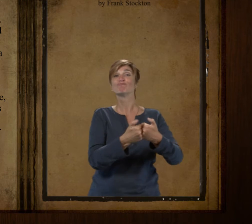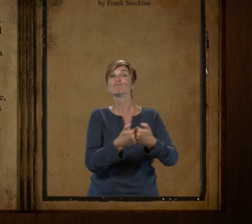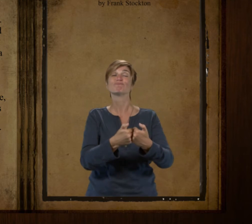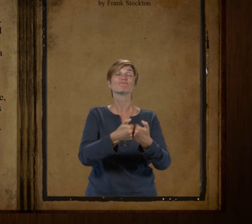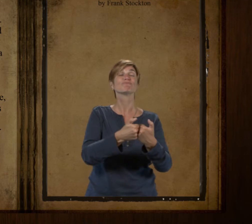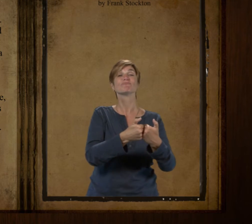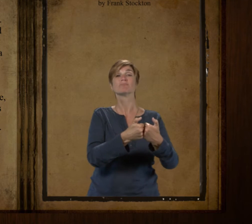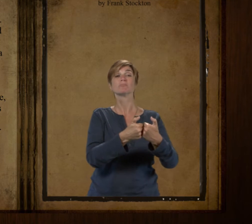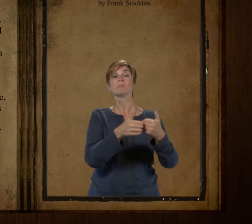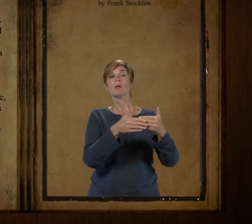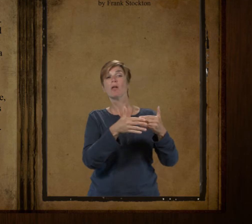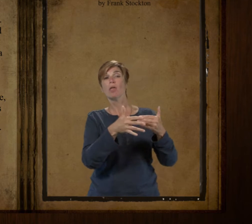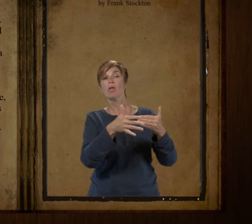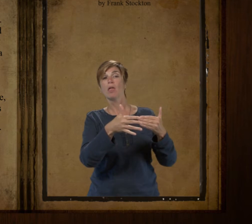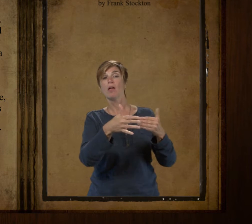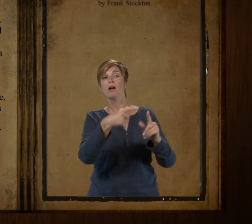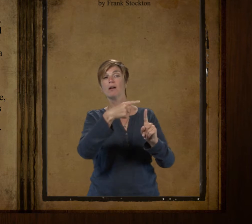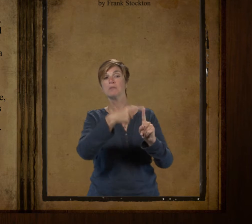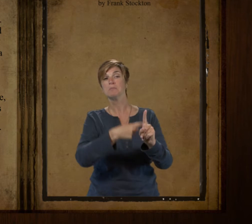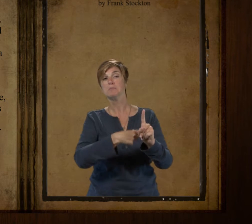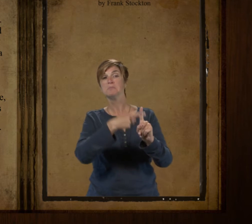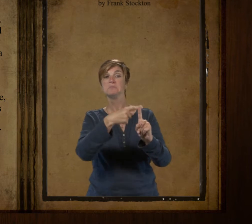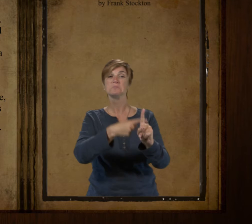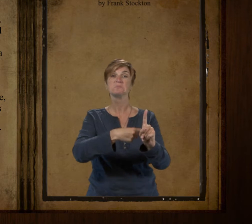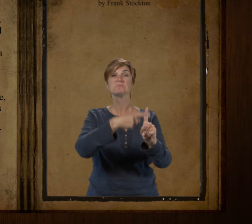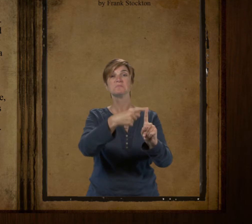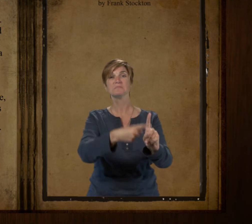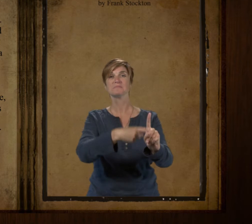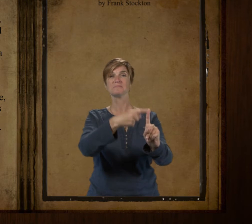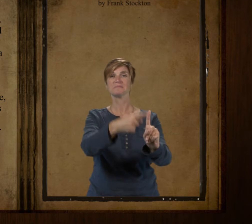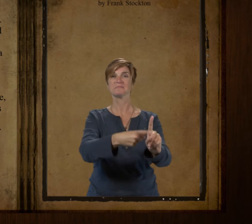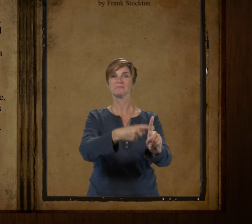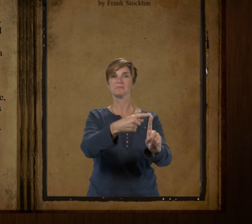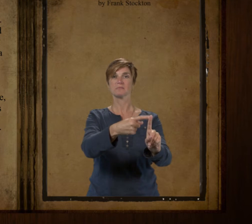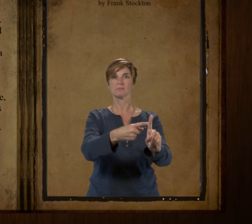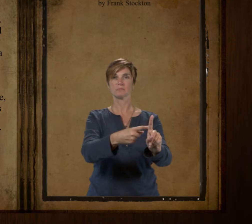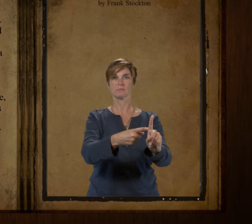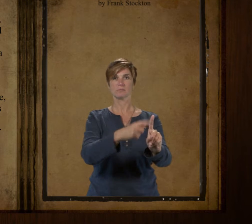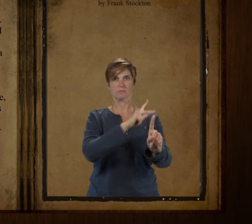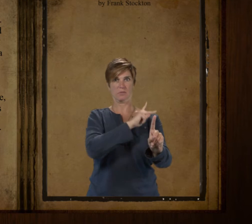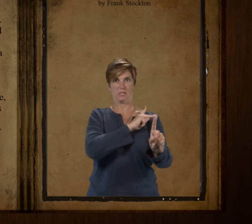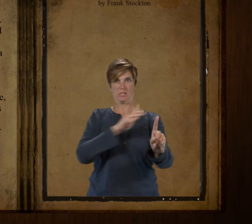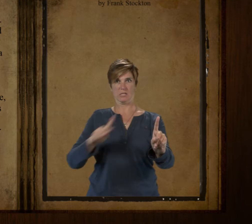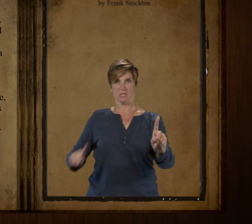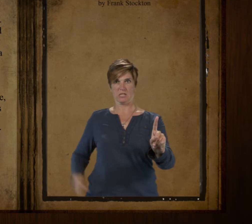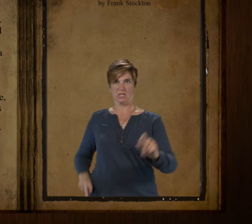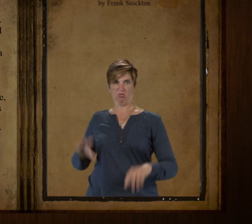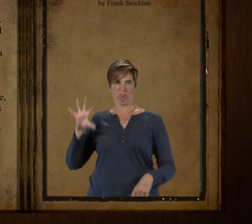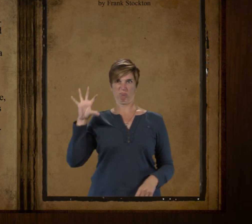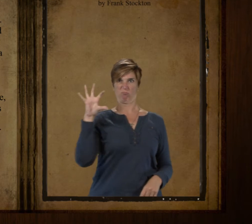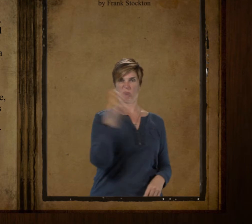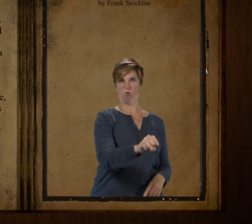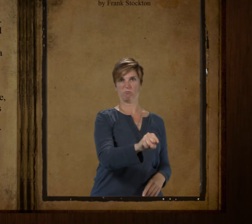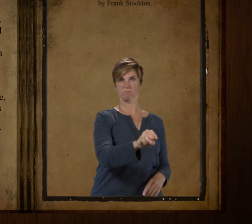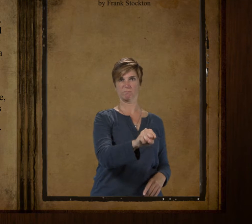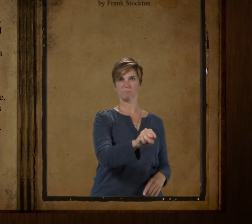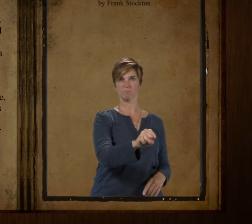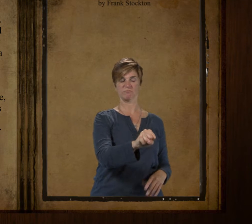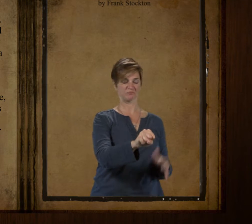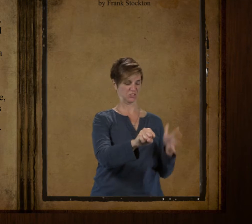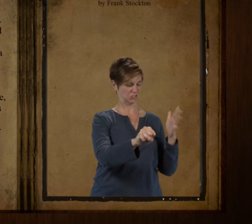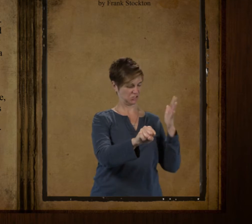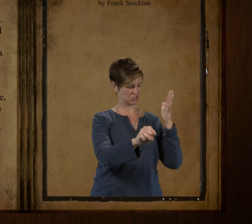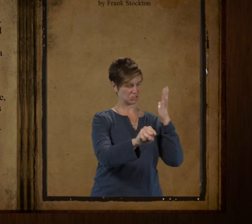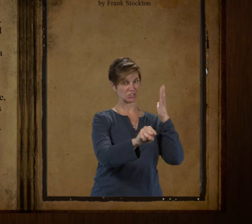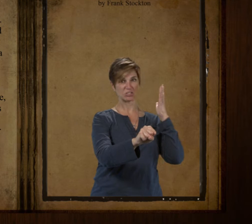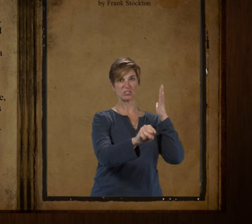He did not hesitate nor waver in regard to his duty in the premises. The youth was immediately cast